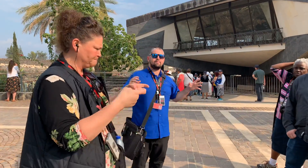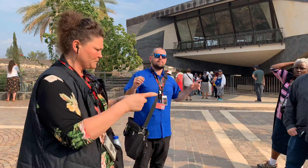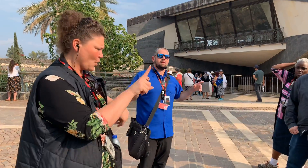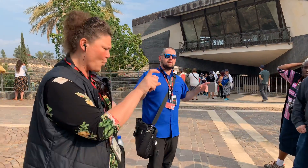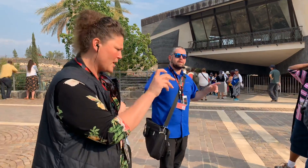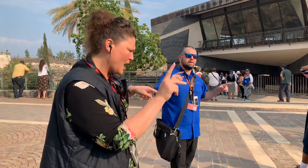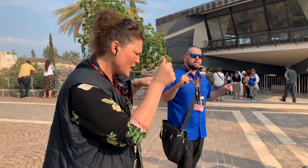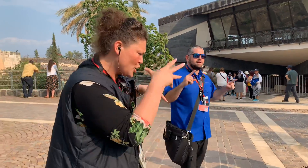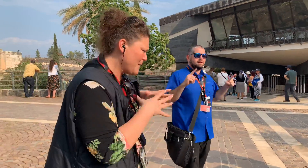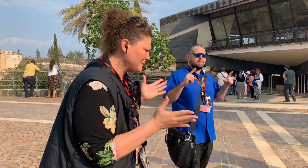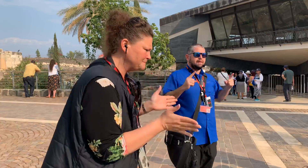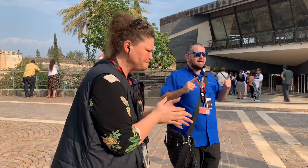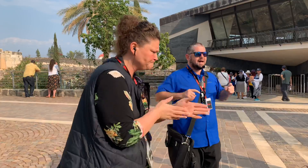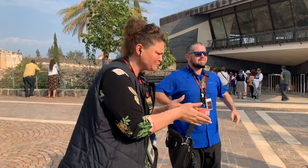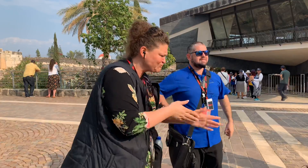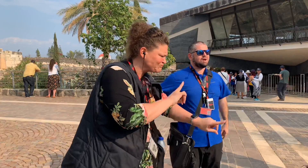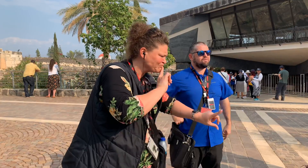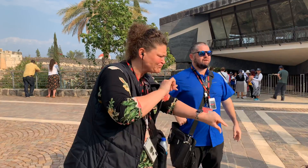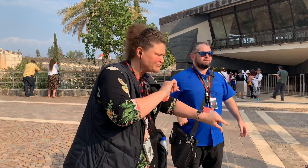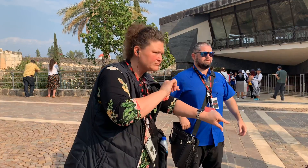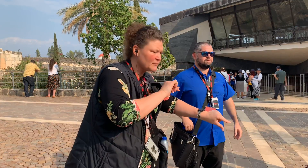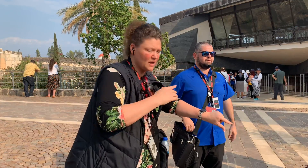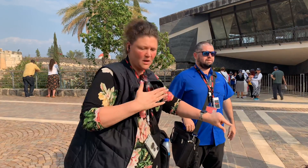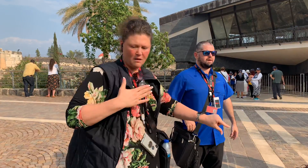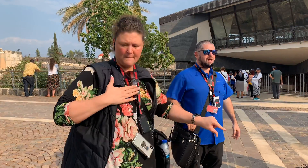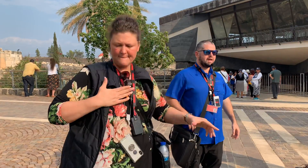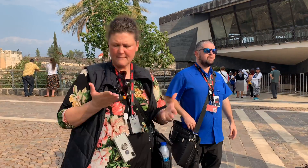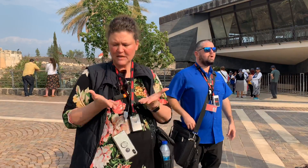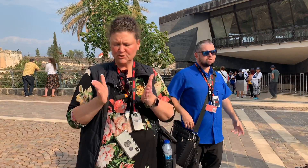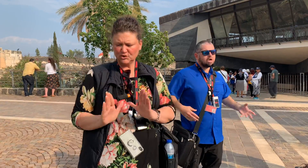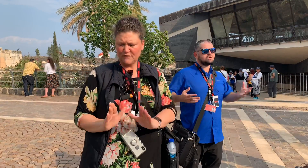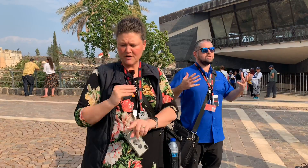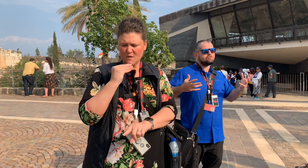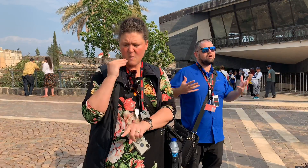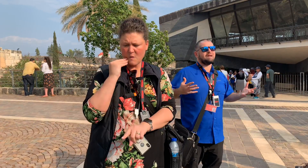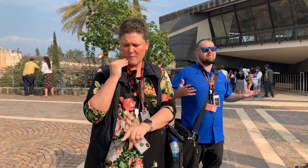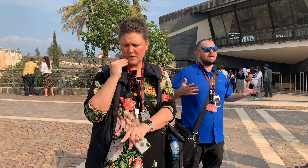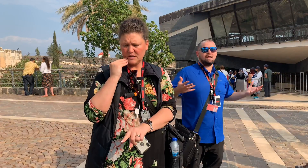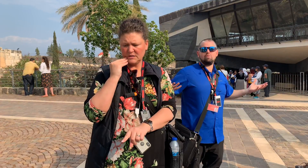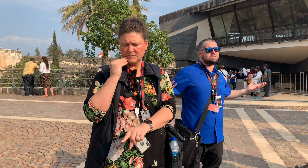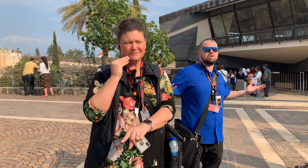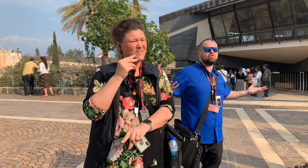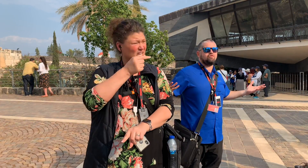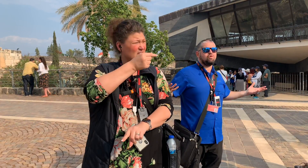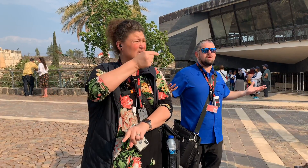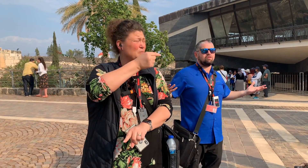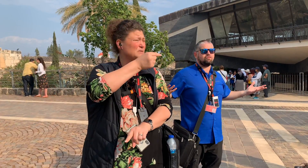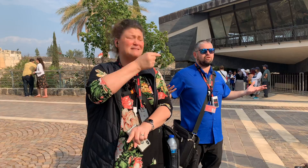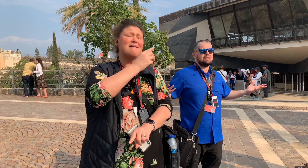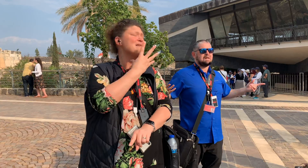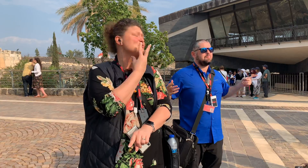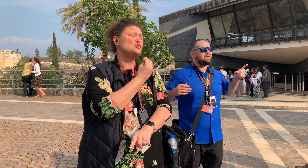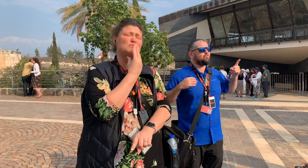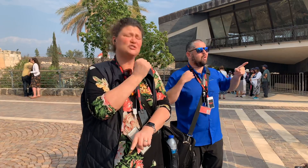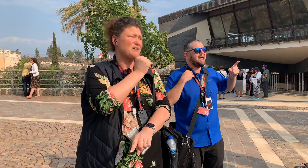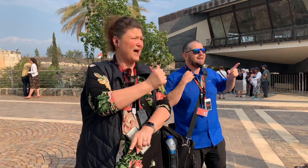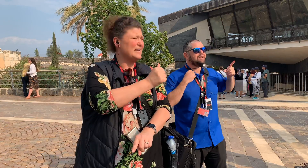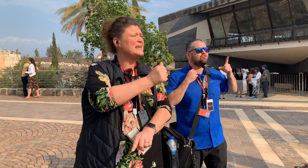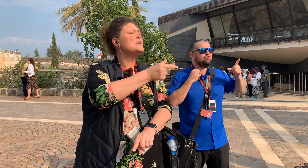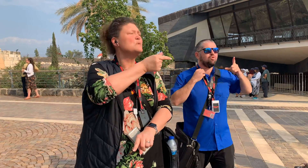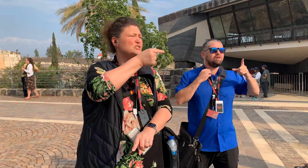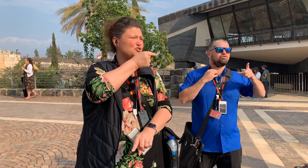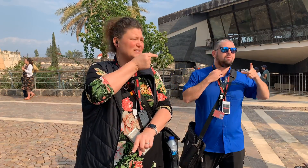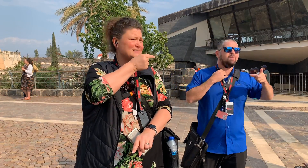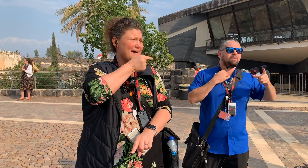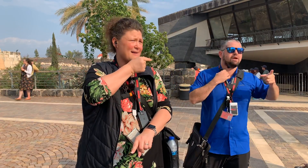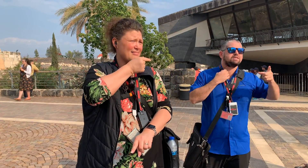okay? He has a servant, and he was also Gentile. He was not Jewish. But when